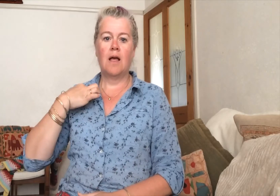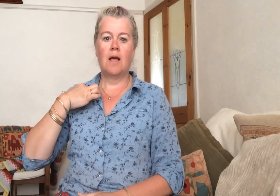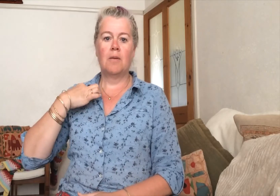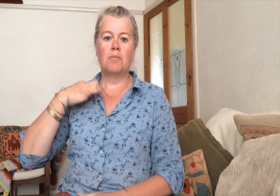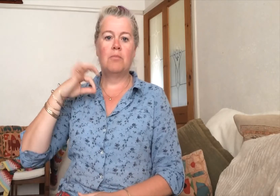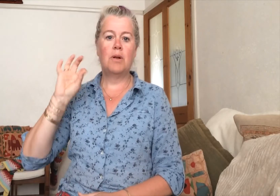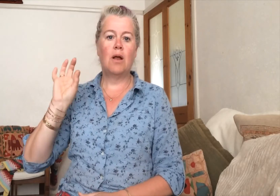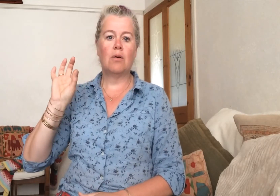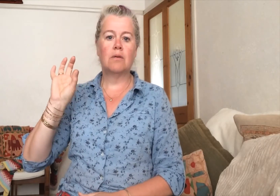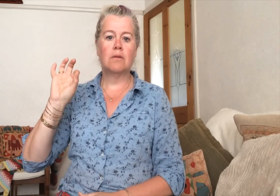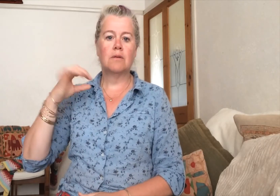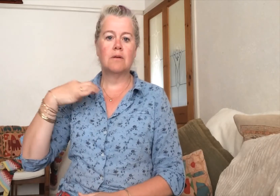blanc,